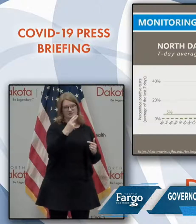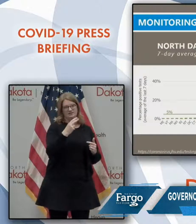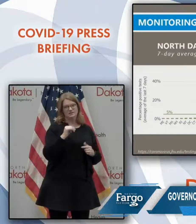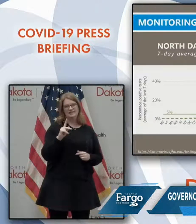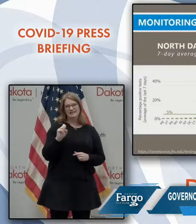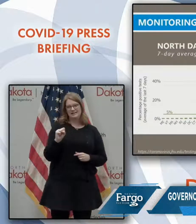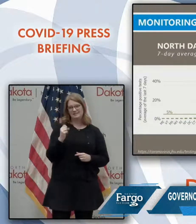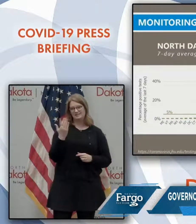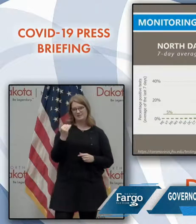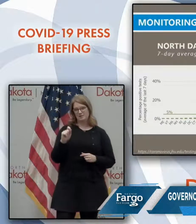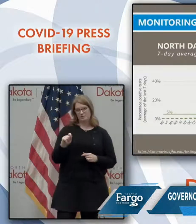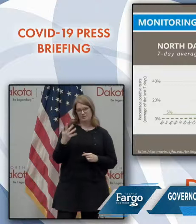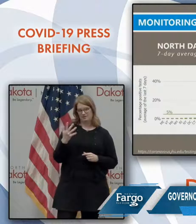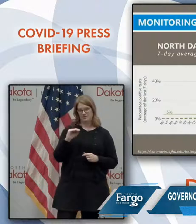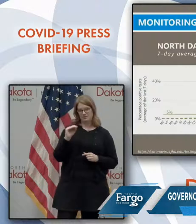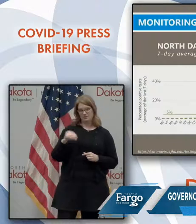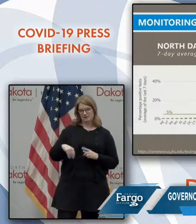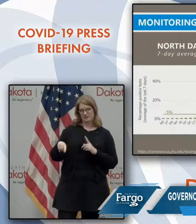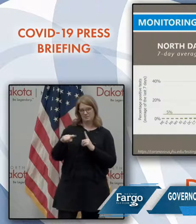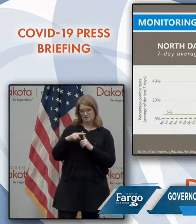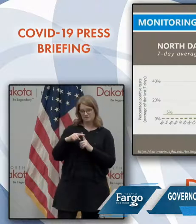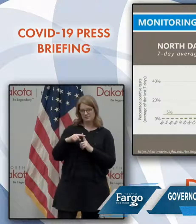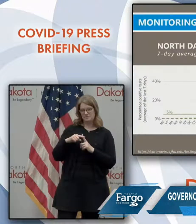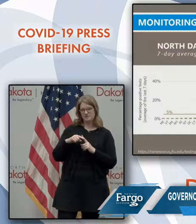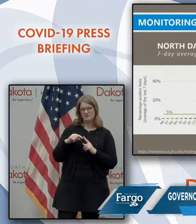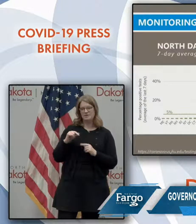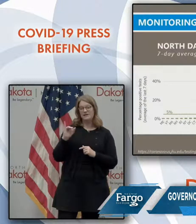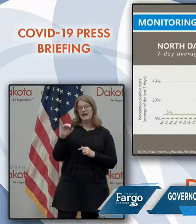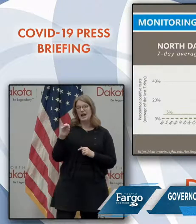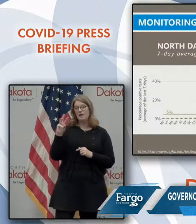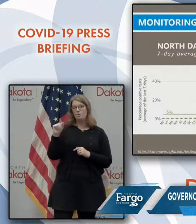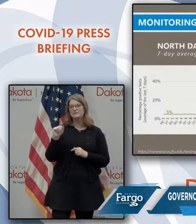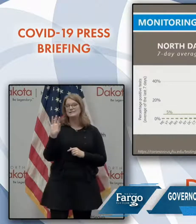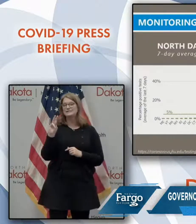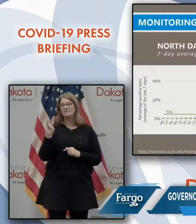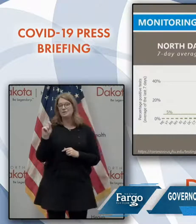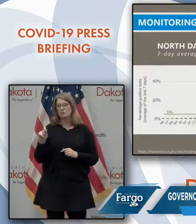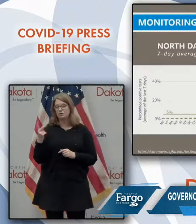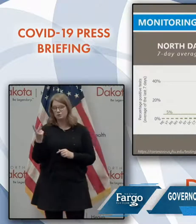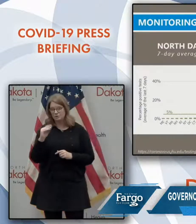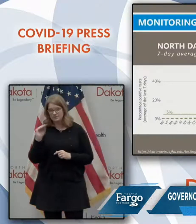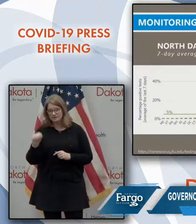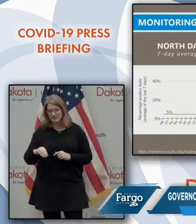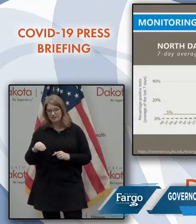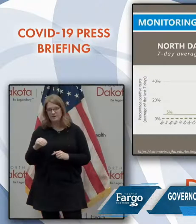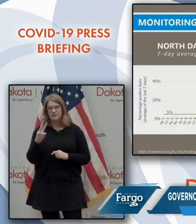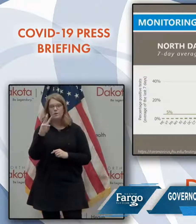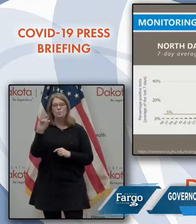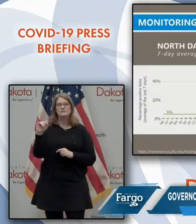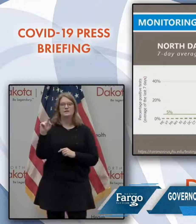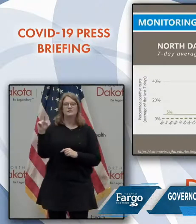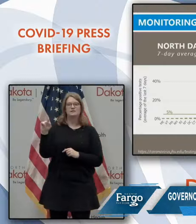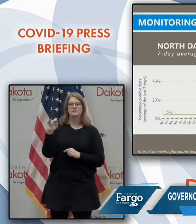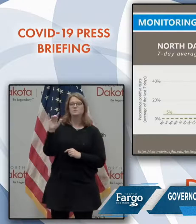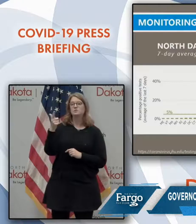at 15.5% positivity rate, Iowa 17.2% positivity rate, Wisconsin